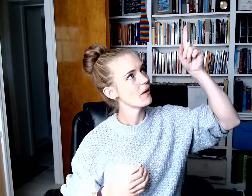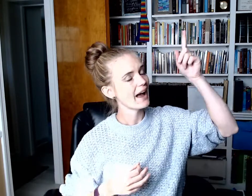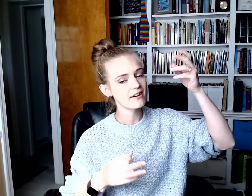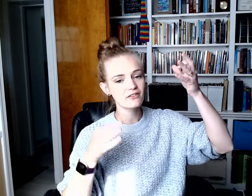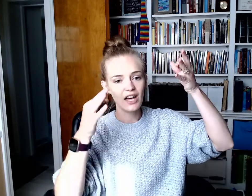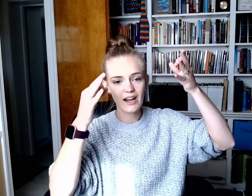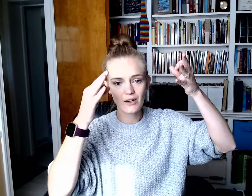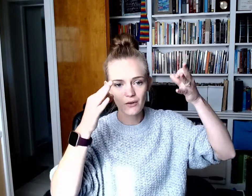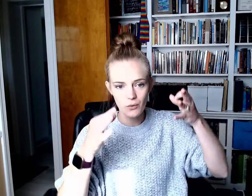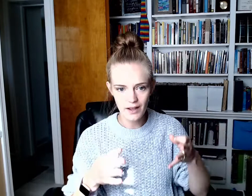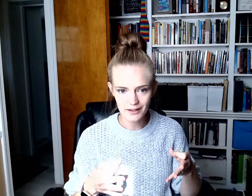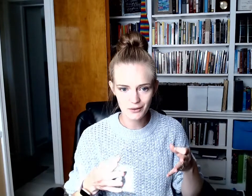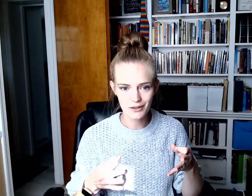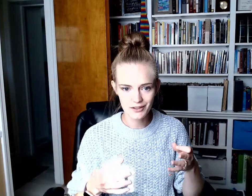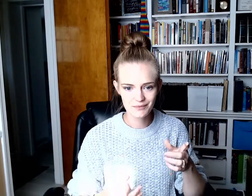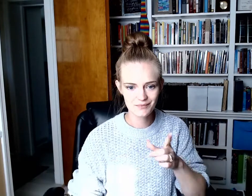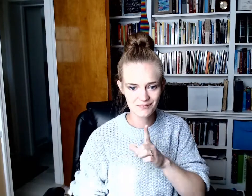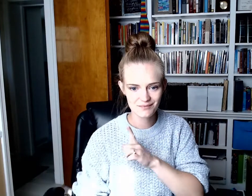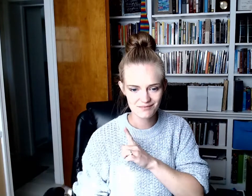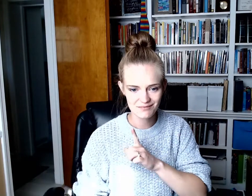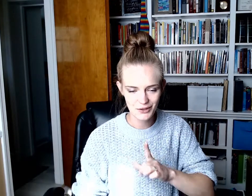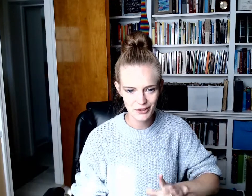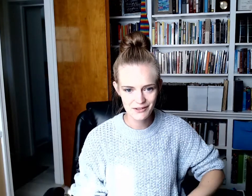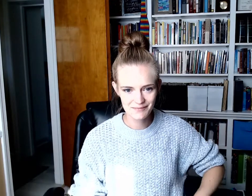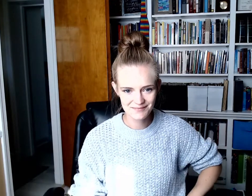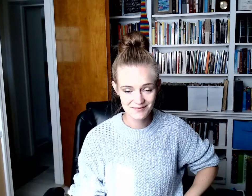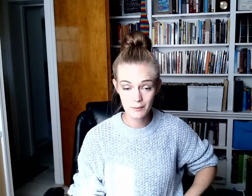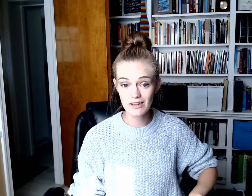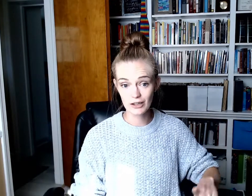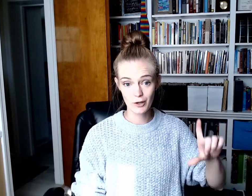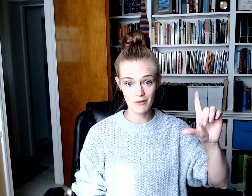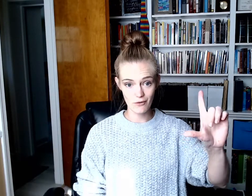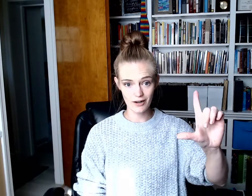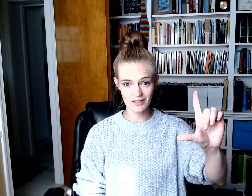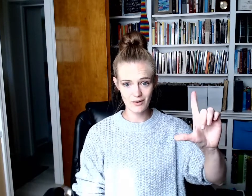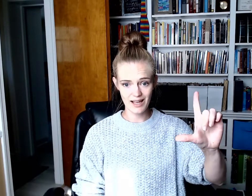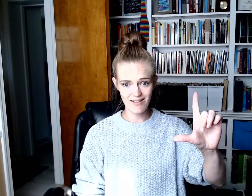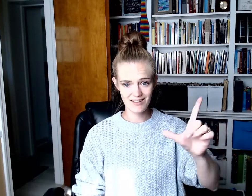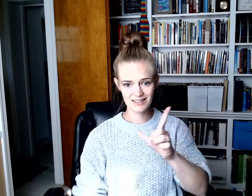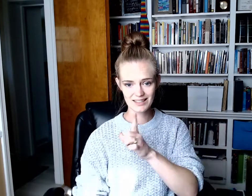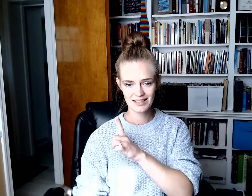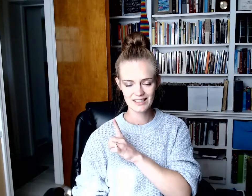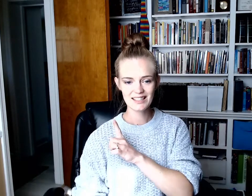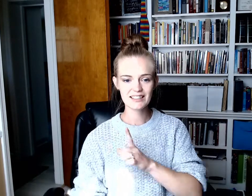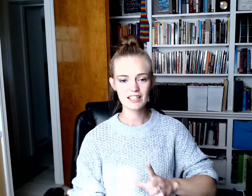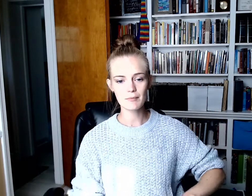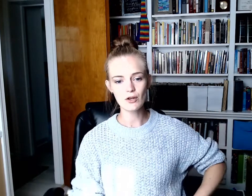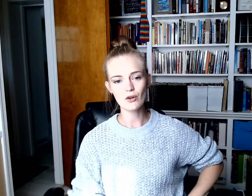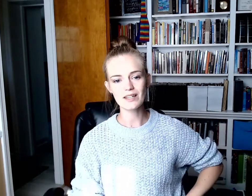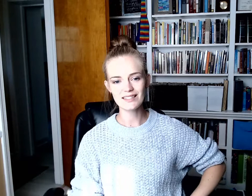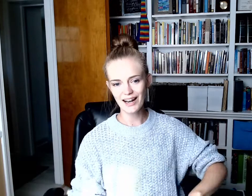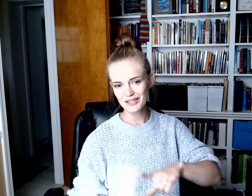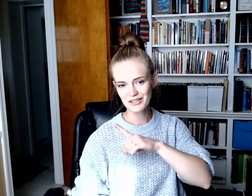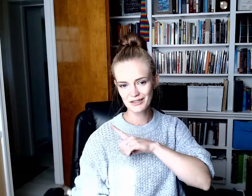have thine own way, Lord. Lord. We've done Lord before. So L. And then a beauty queen sash.